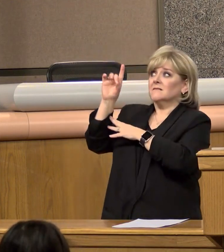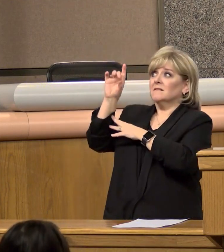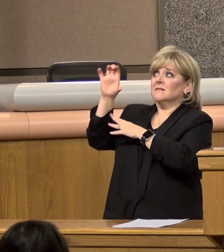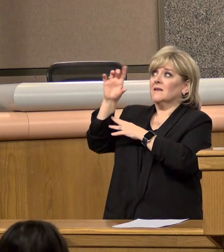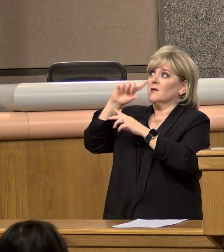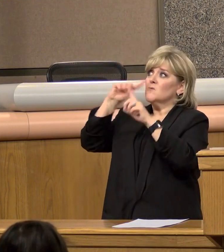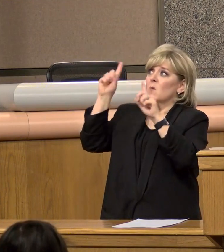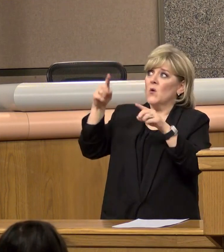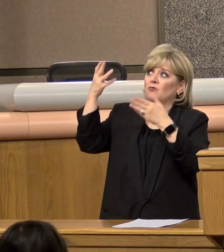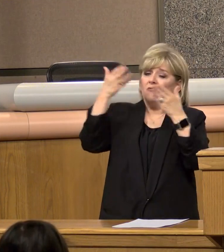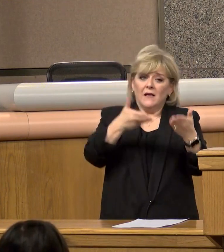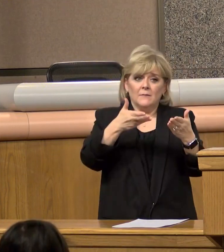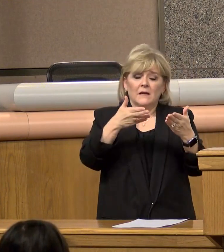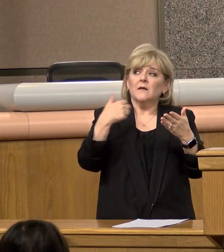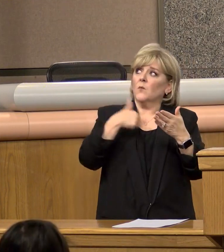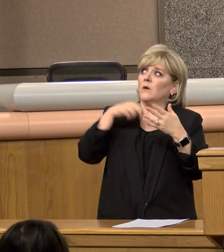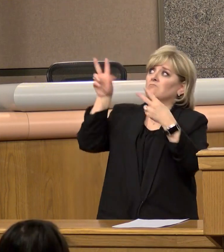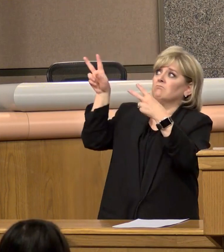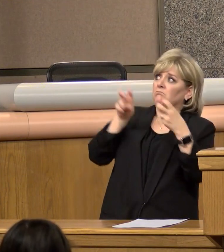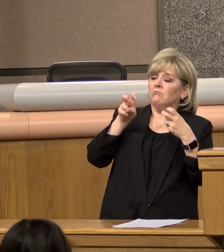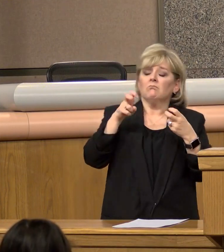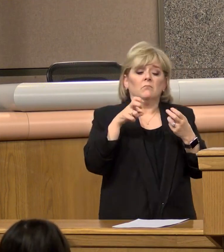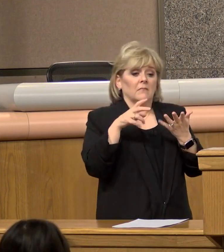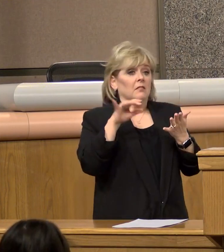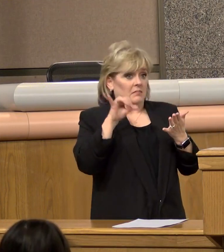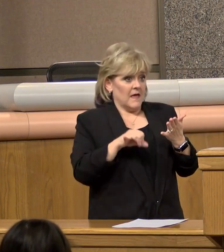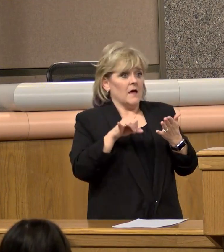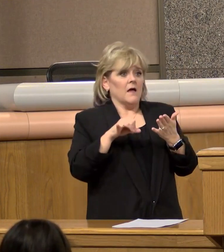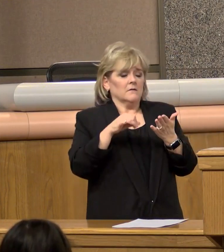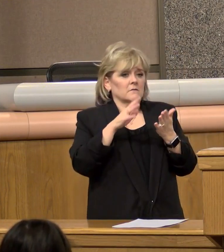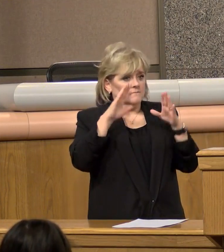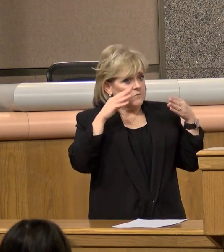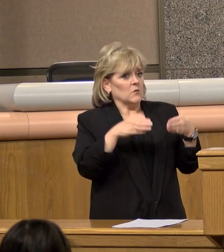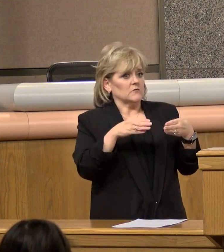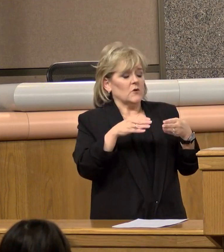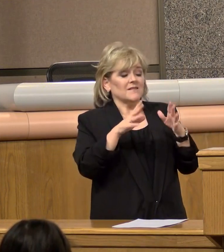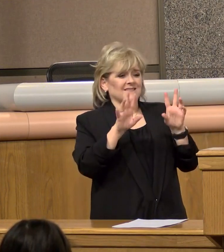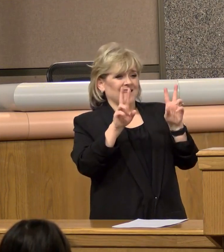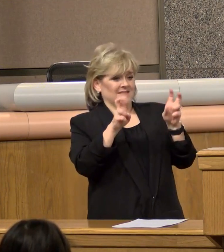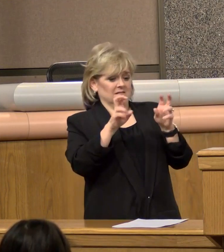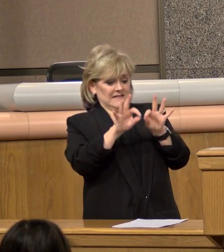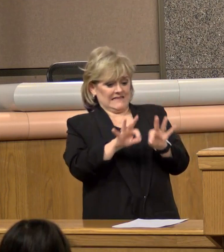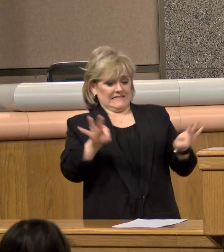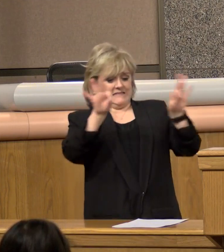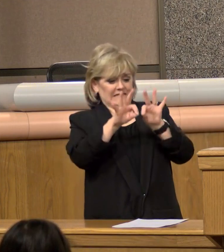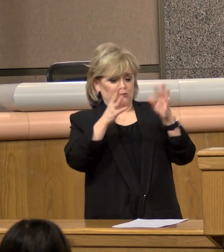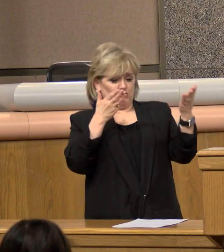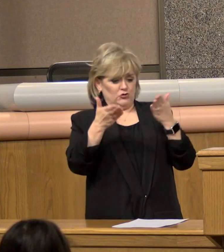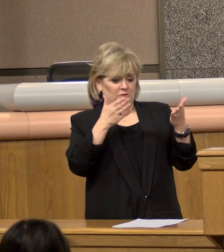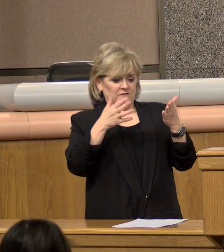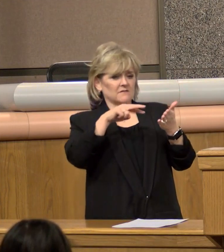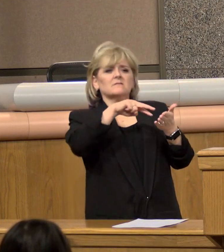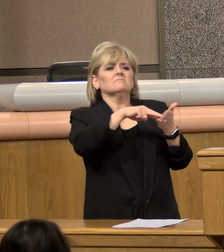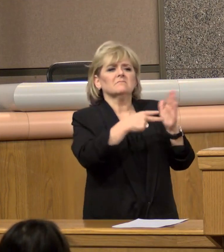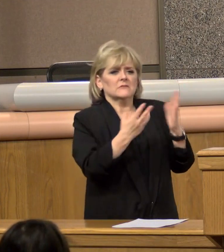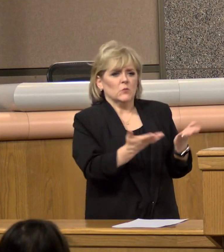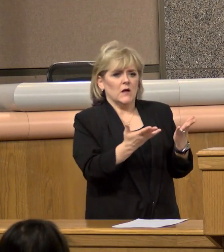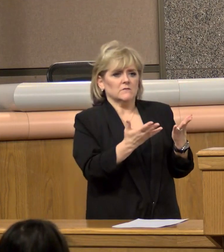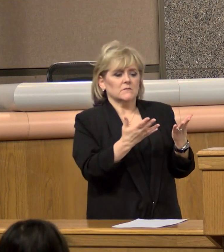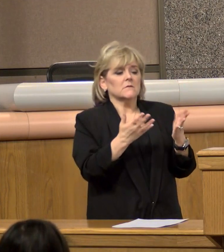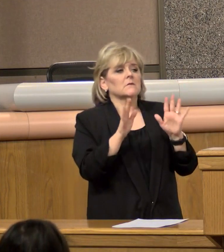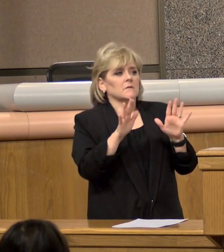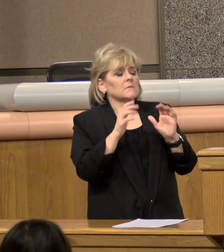talked about over and over essential services. We need to work from home. We, we need to find